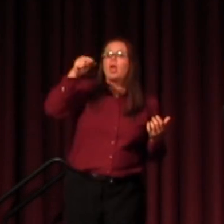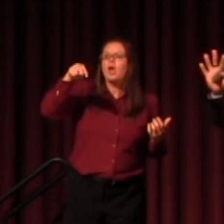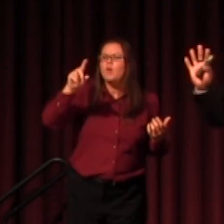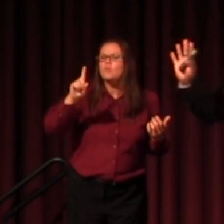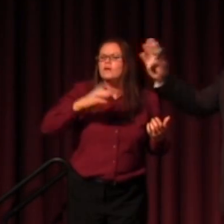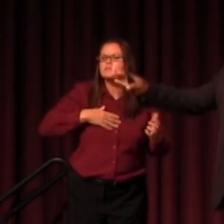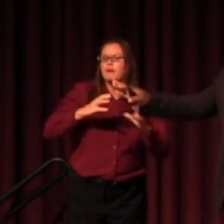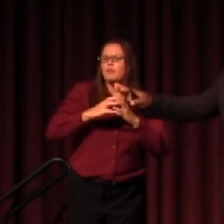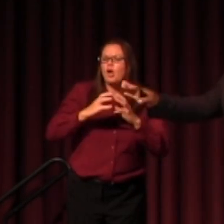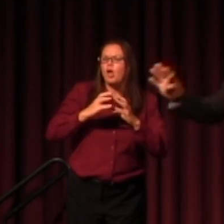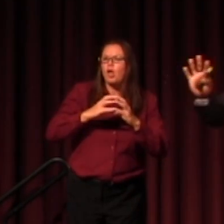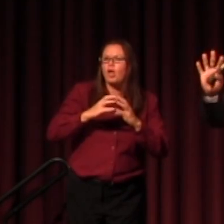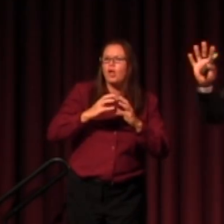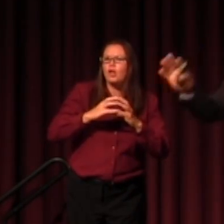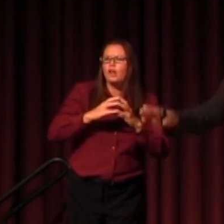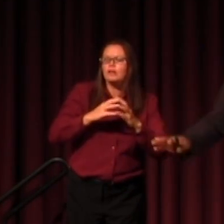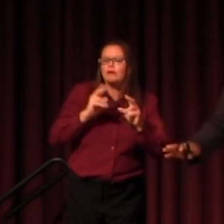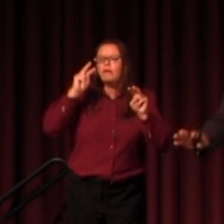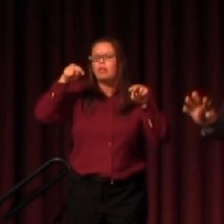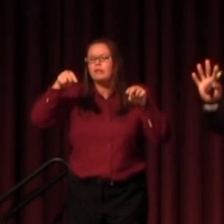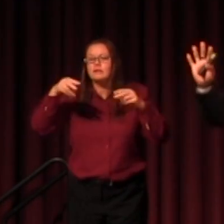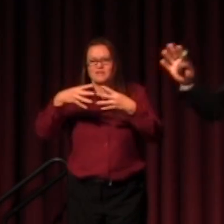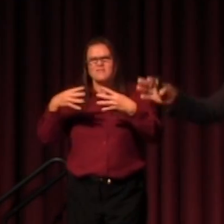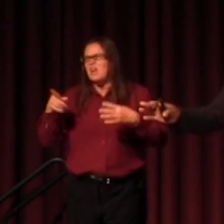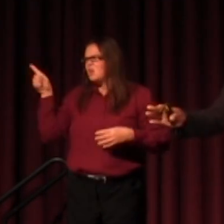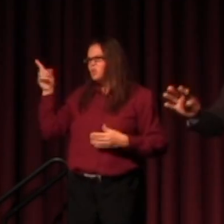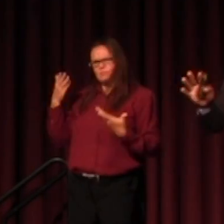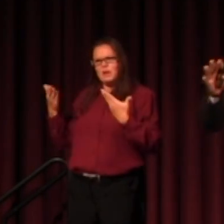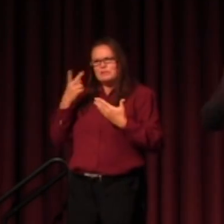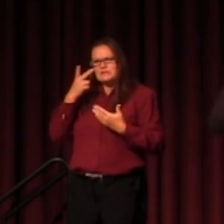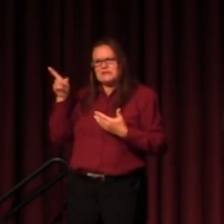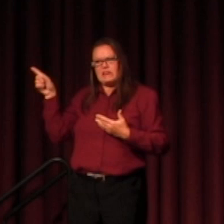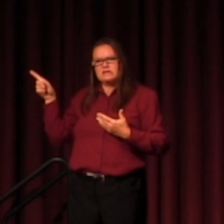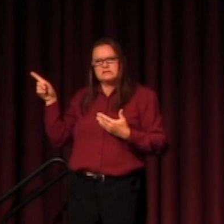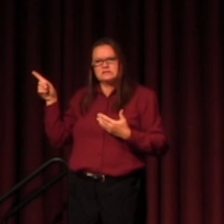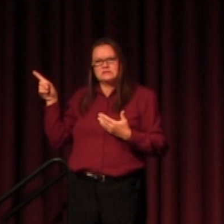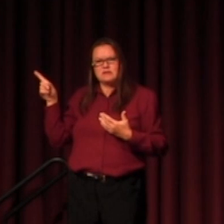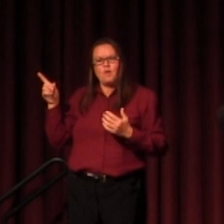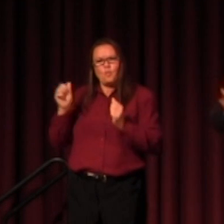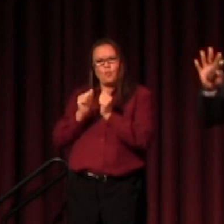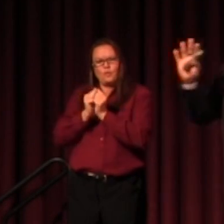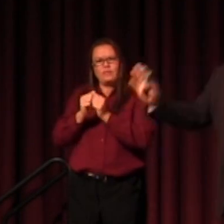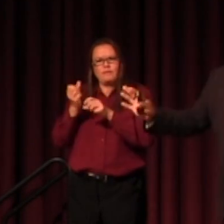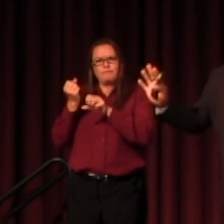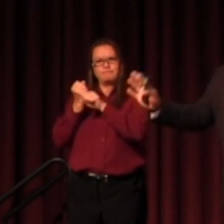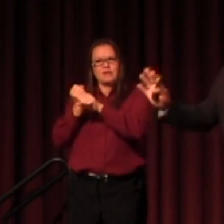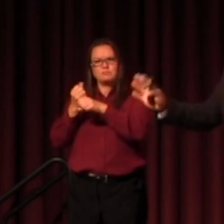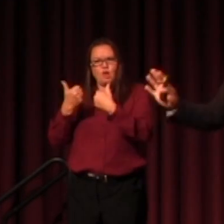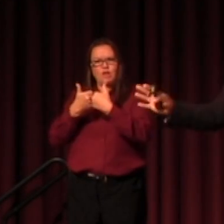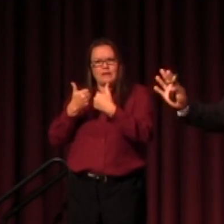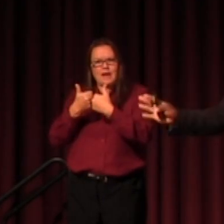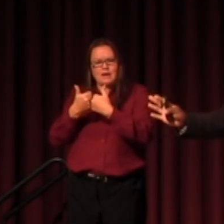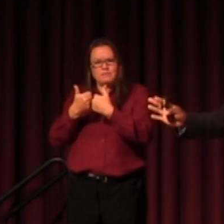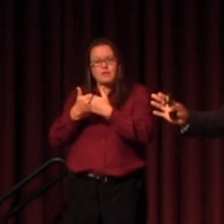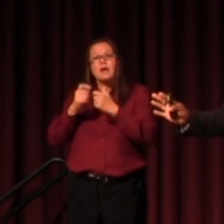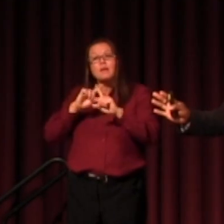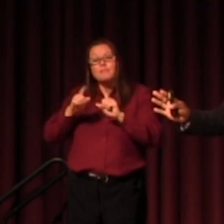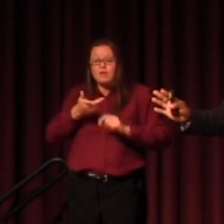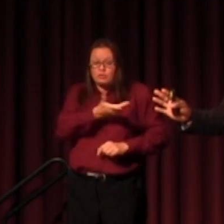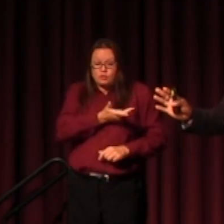Like, you may have seen other versions of this where there's no fence or they're sitting in the stands because we don't know their definition of